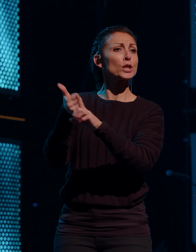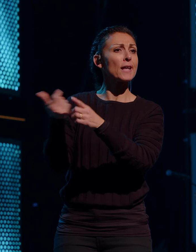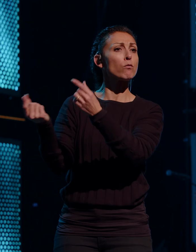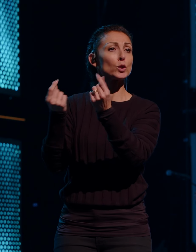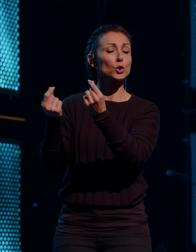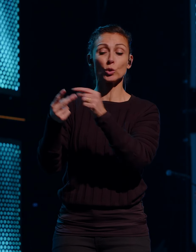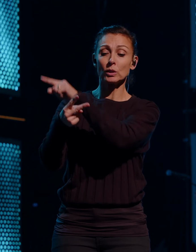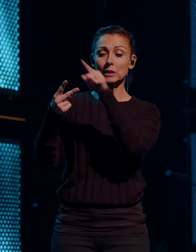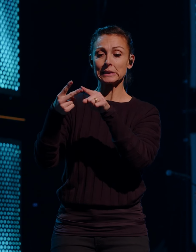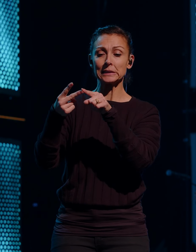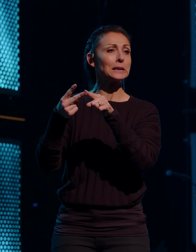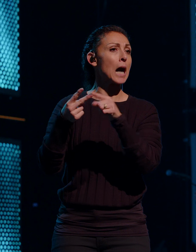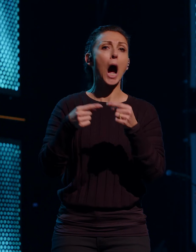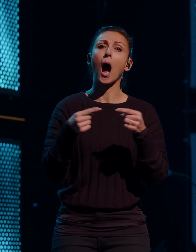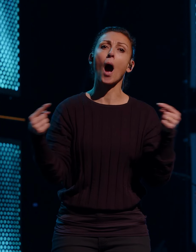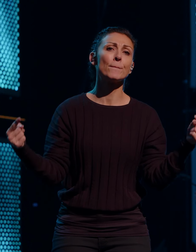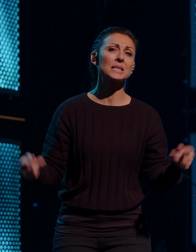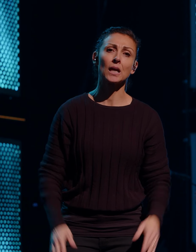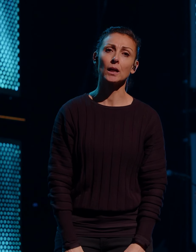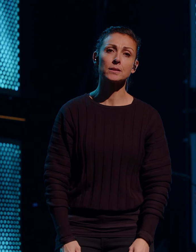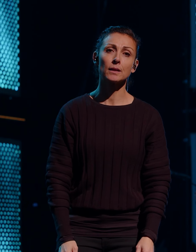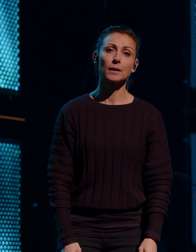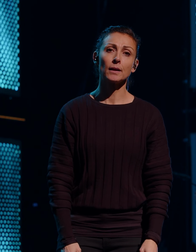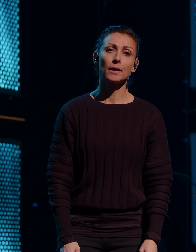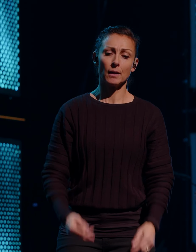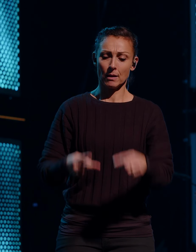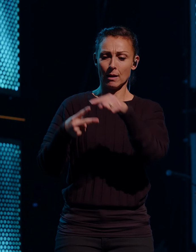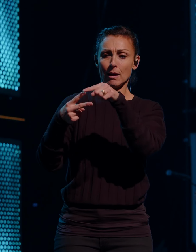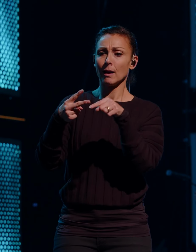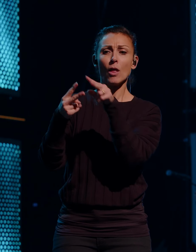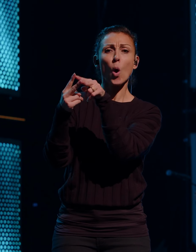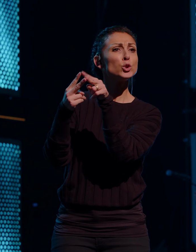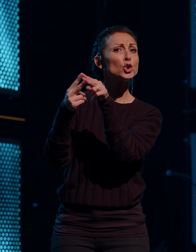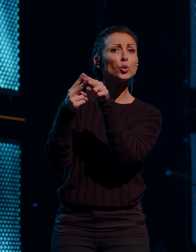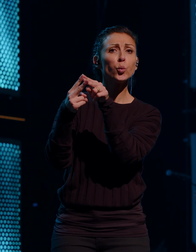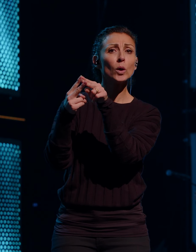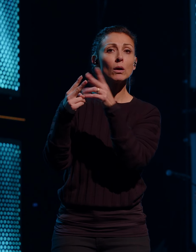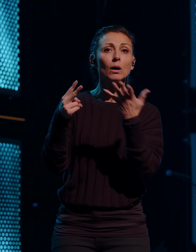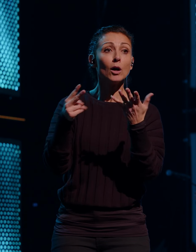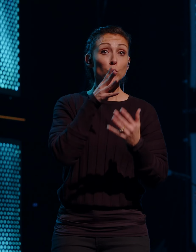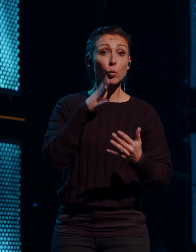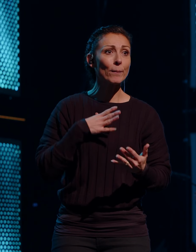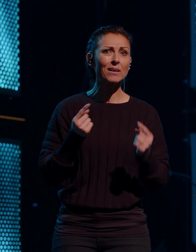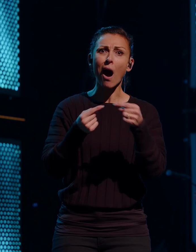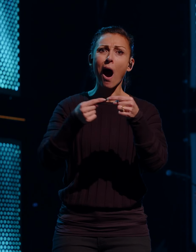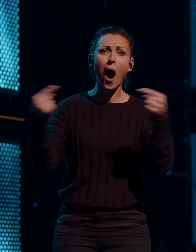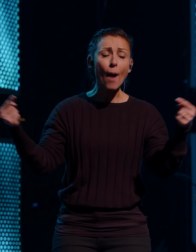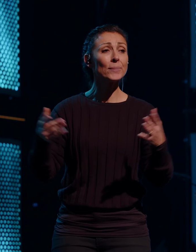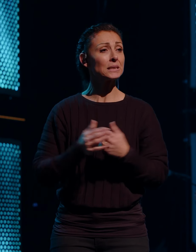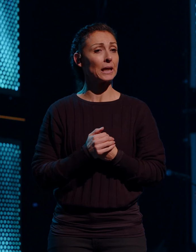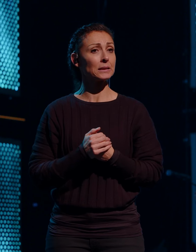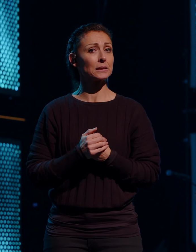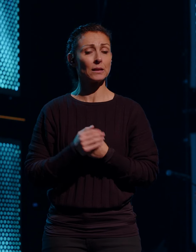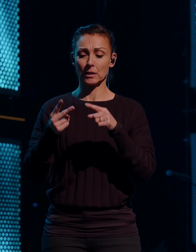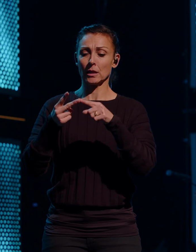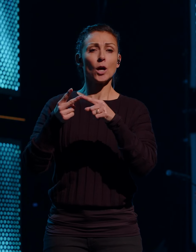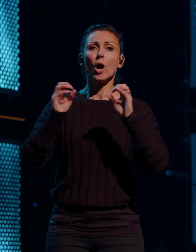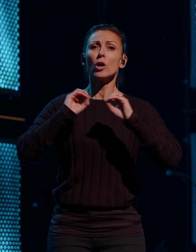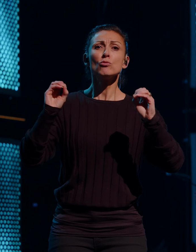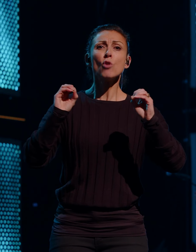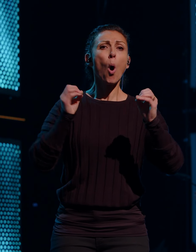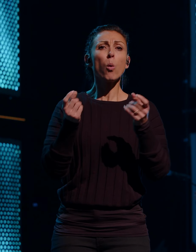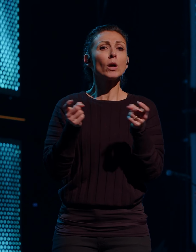under demonic control. It's a completely different story. And we see in this passage that